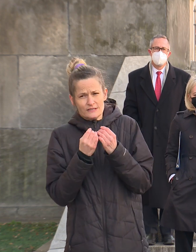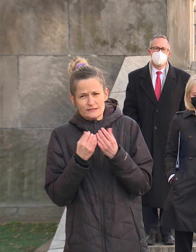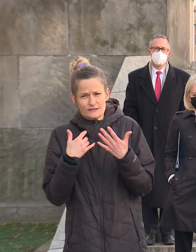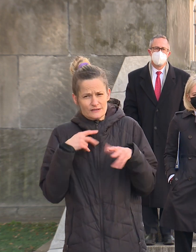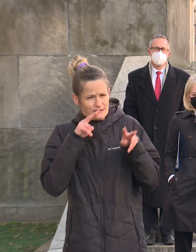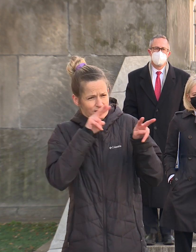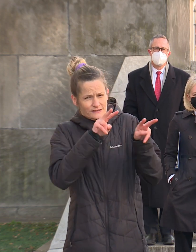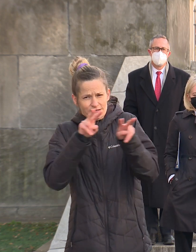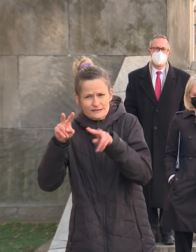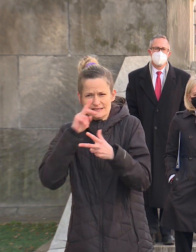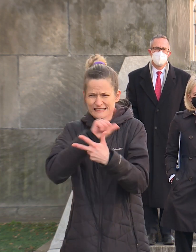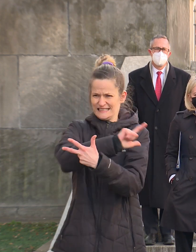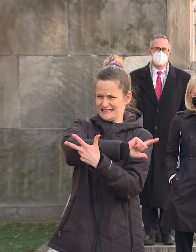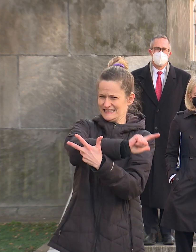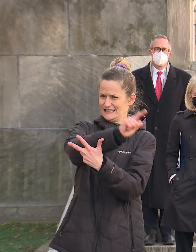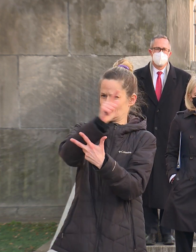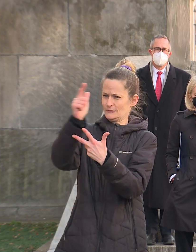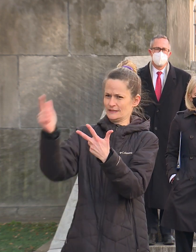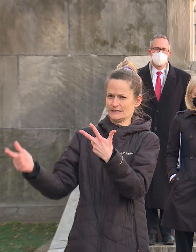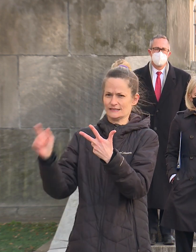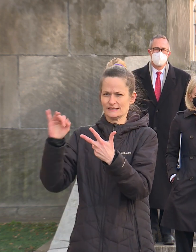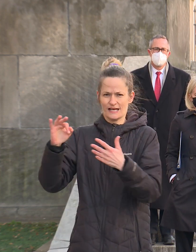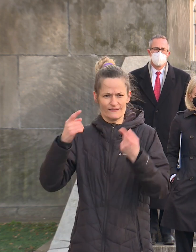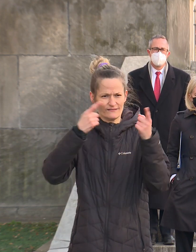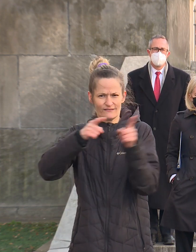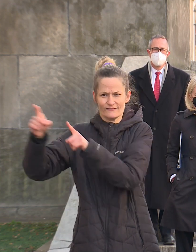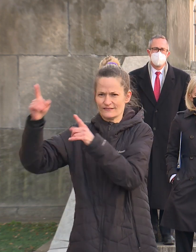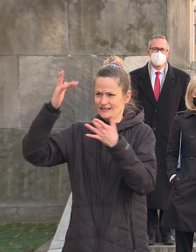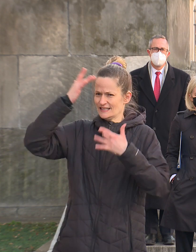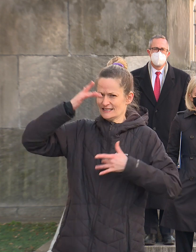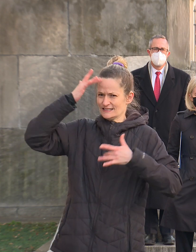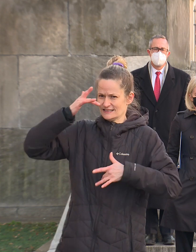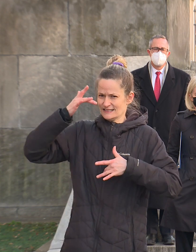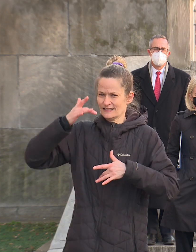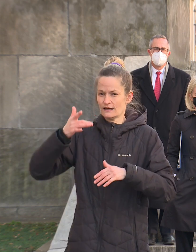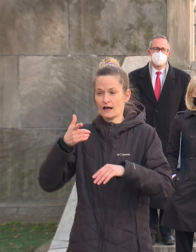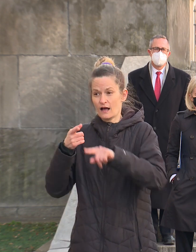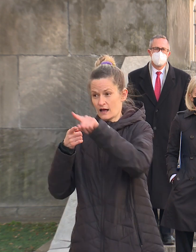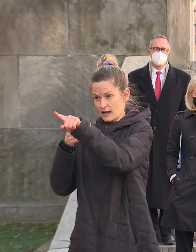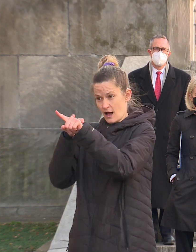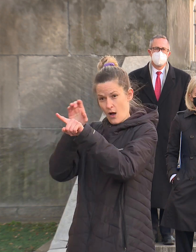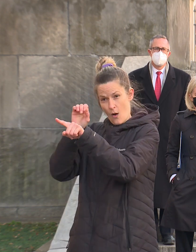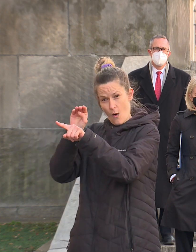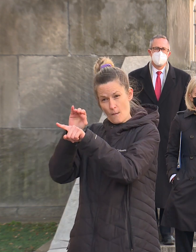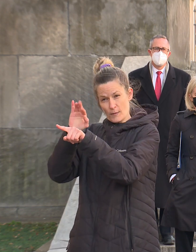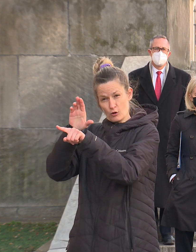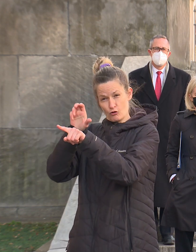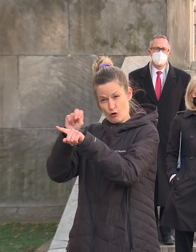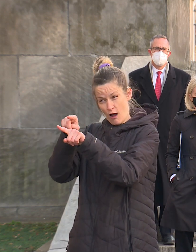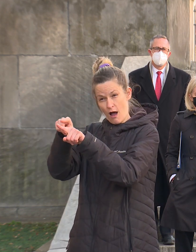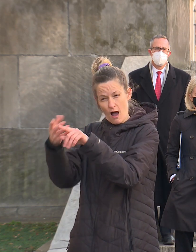an increase in the Omicron virus. Currently, as we see the sequencing taking